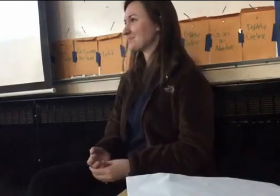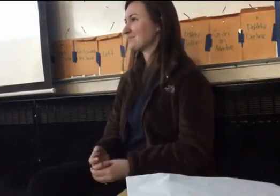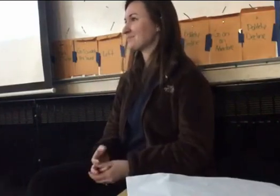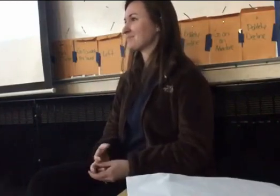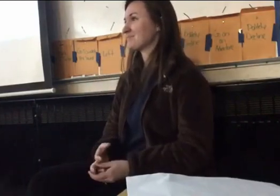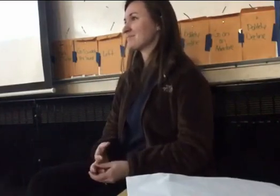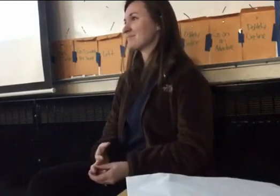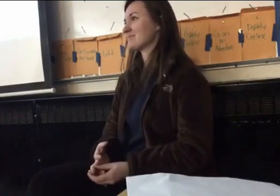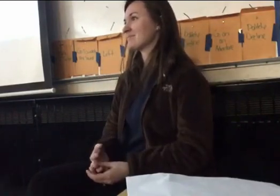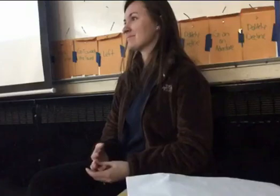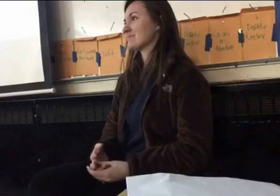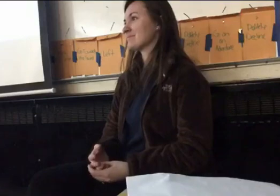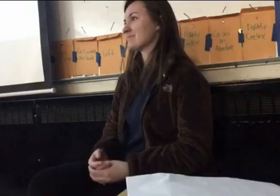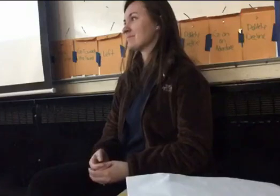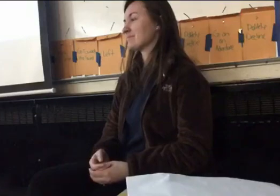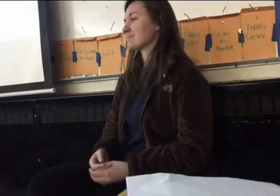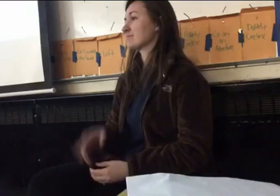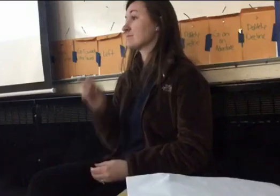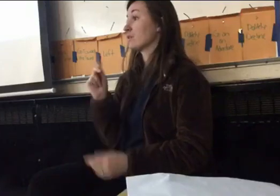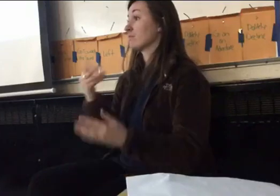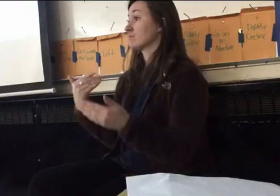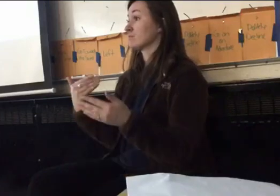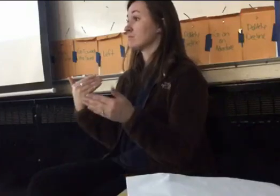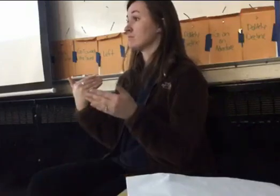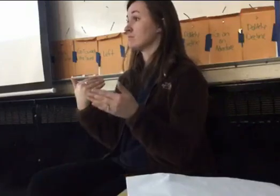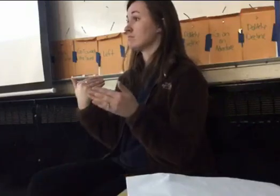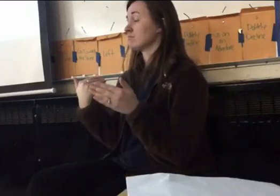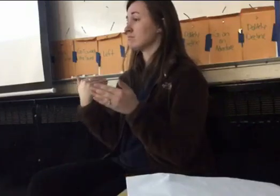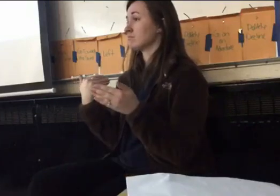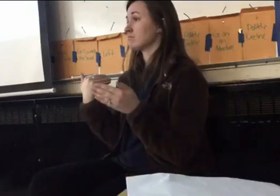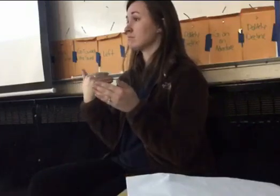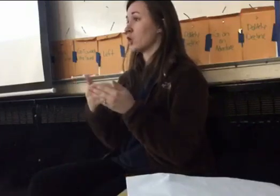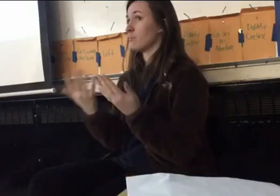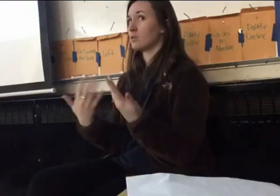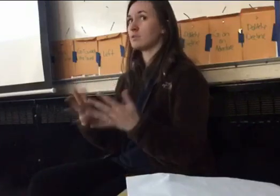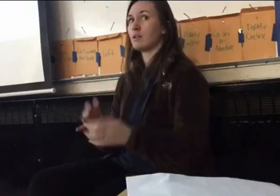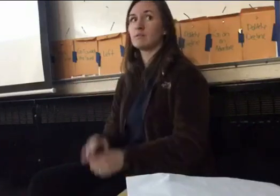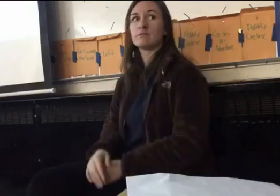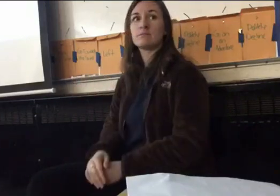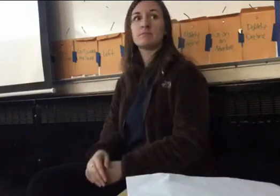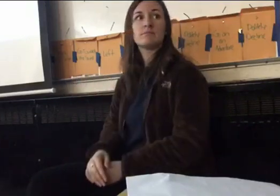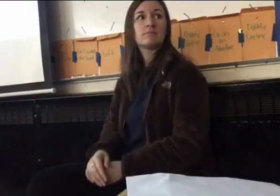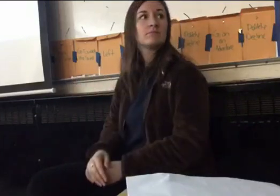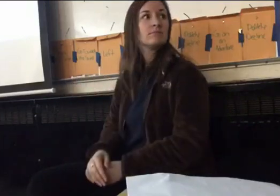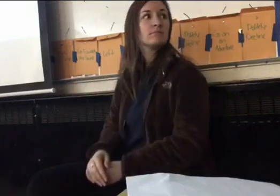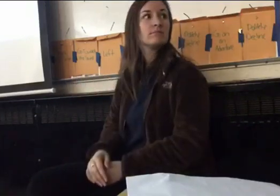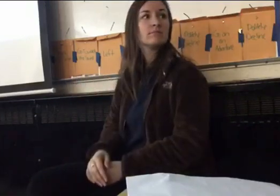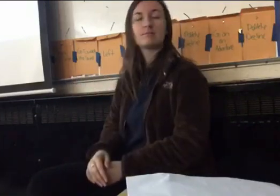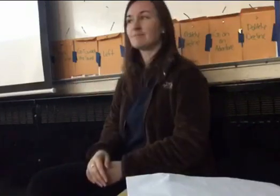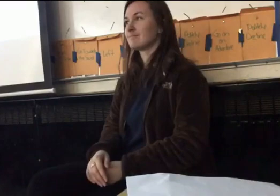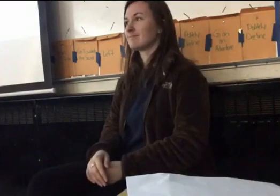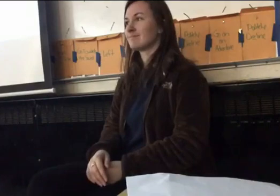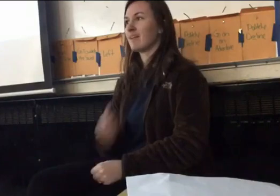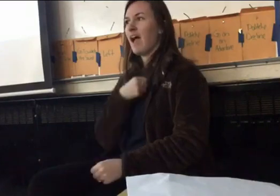Alright. Almost done. I like that you pulled out your glasses though to see this. That's very studious.